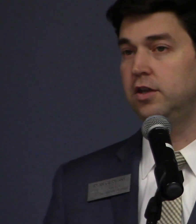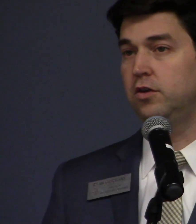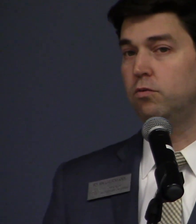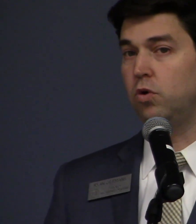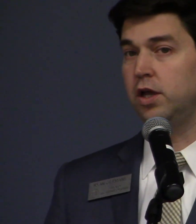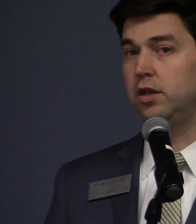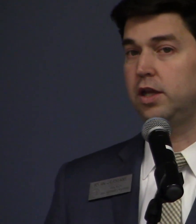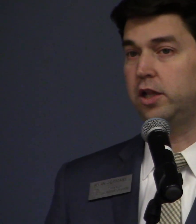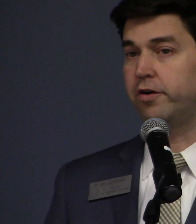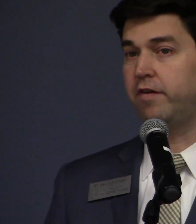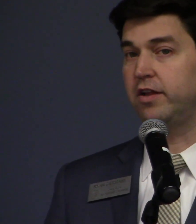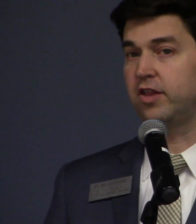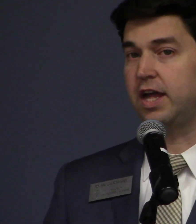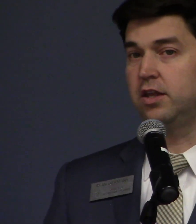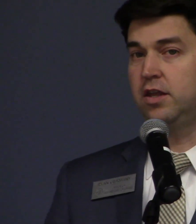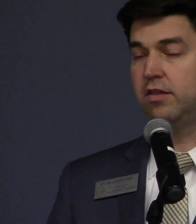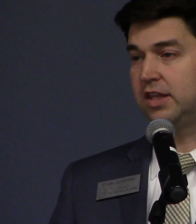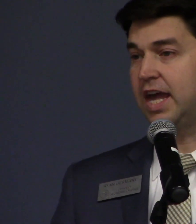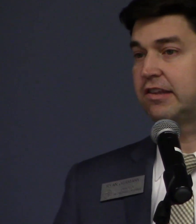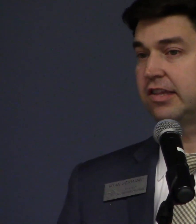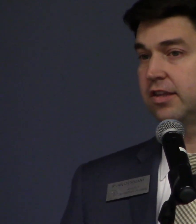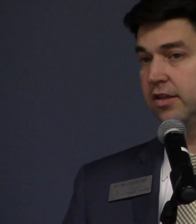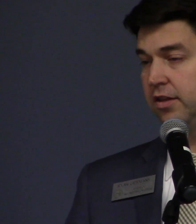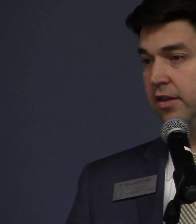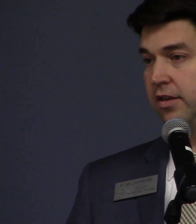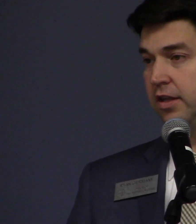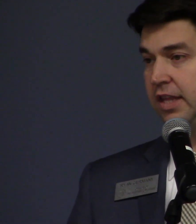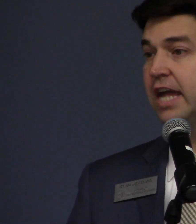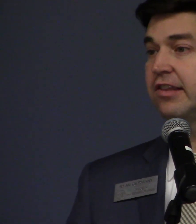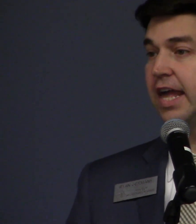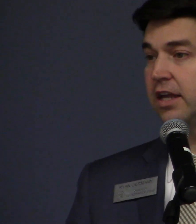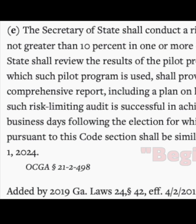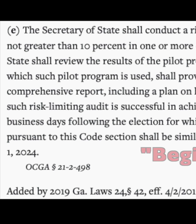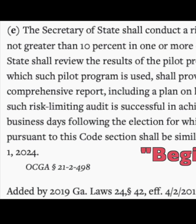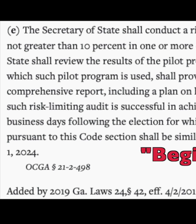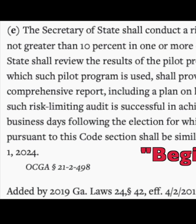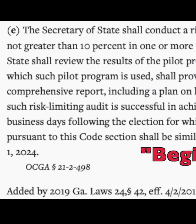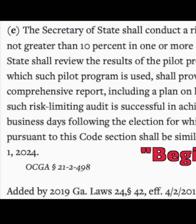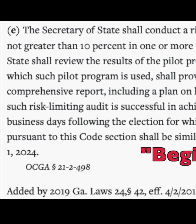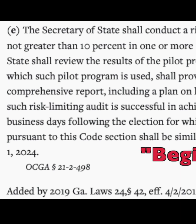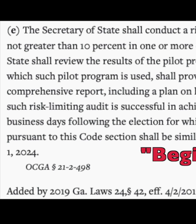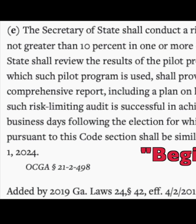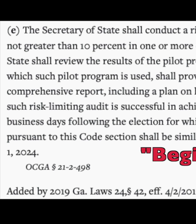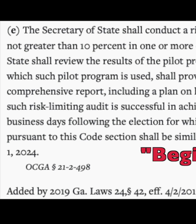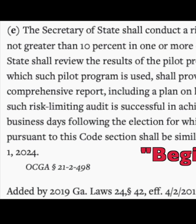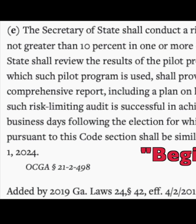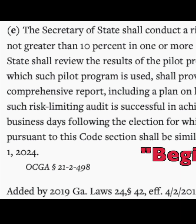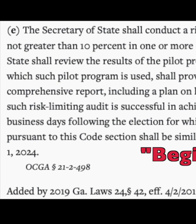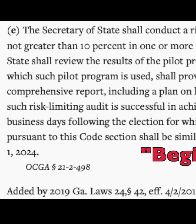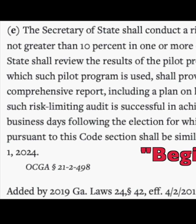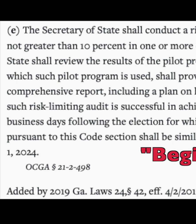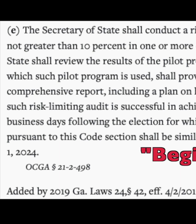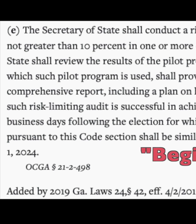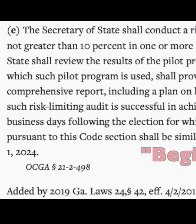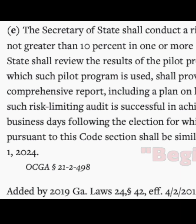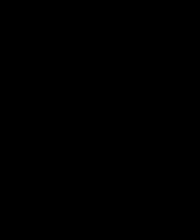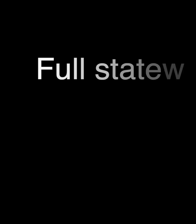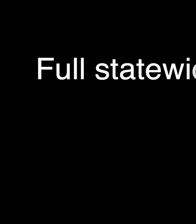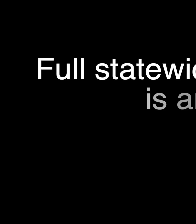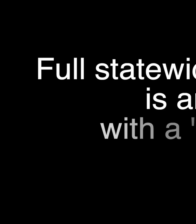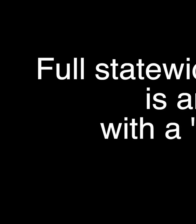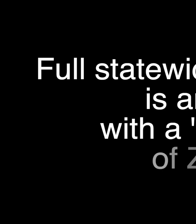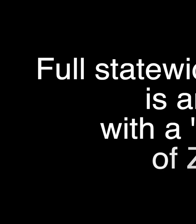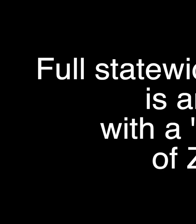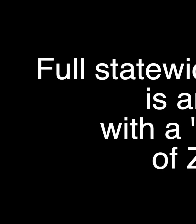were wondering, that answer was just given by attorney Ryan Germany, the principal architect of HB 316 himself. Now, I understand that a